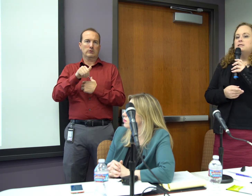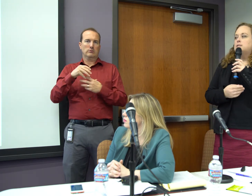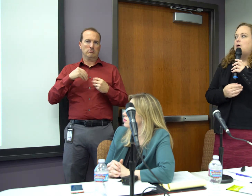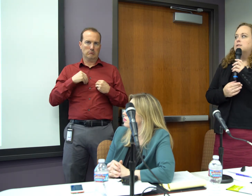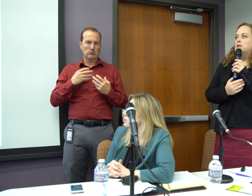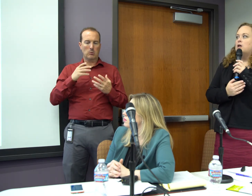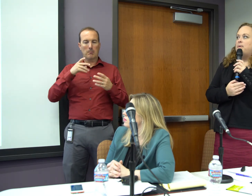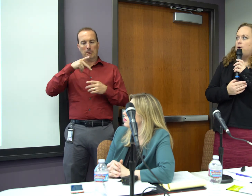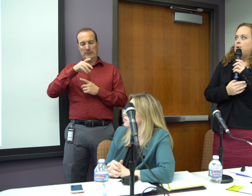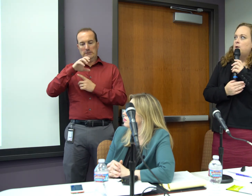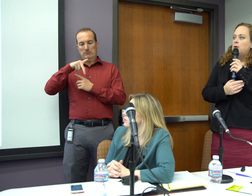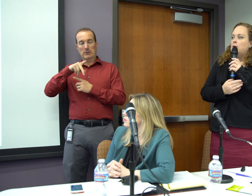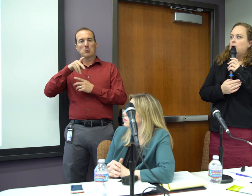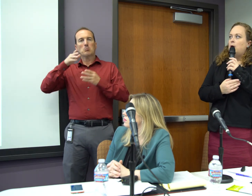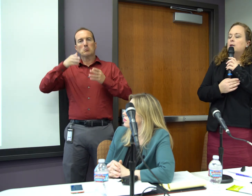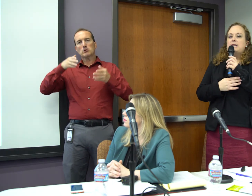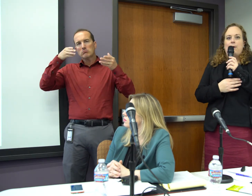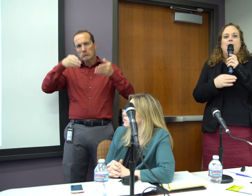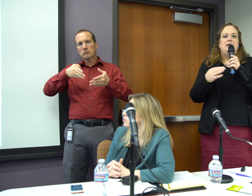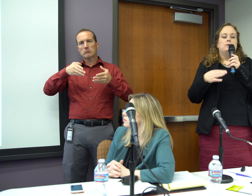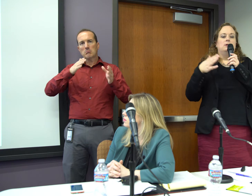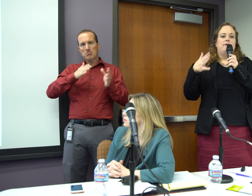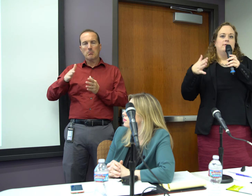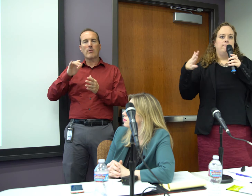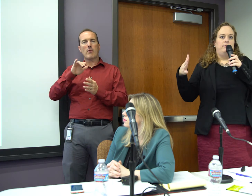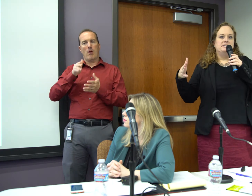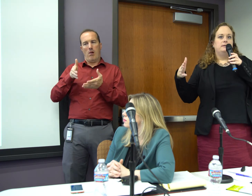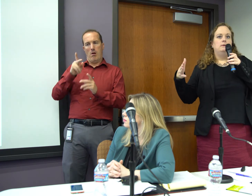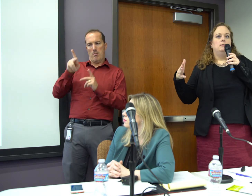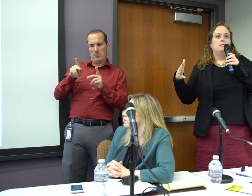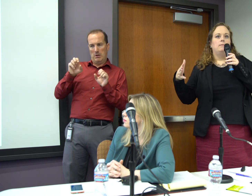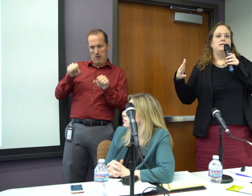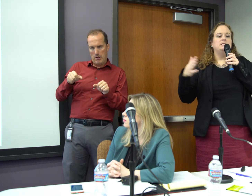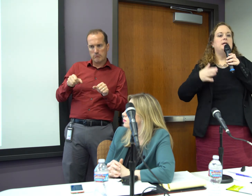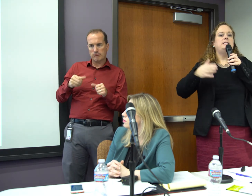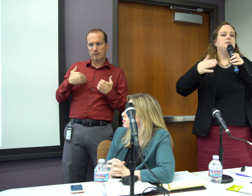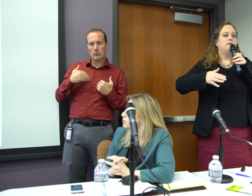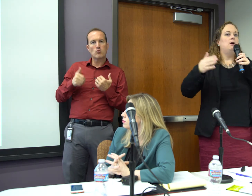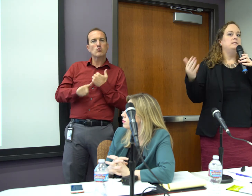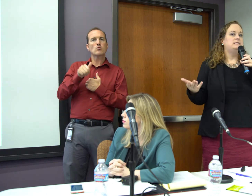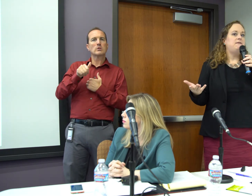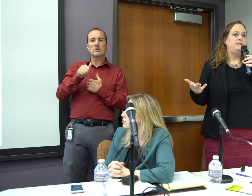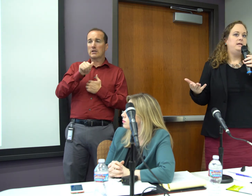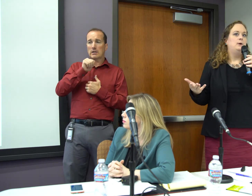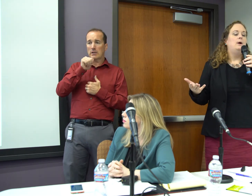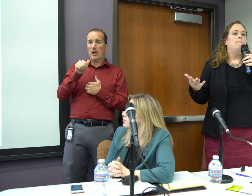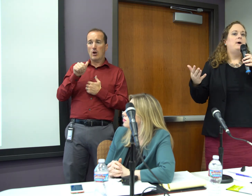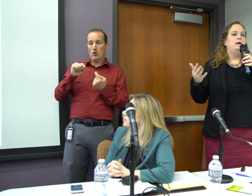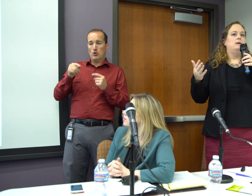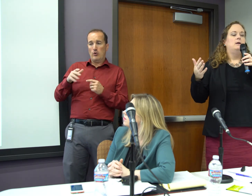planning process talks a lot about allowing people a level of risk that does not endanger their health and